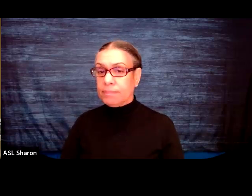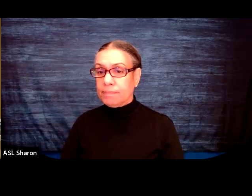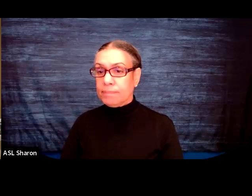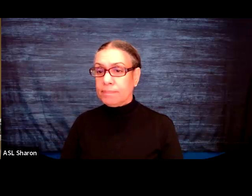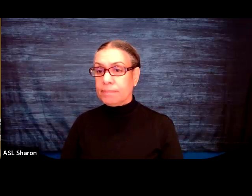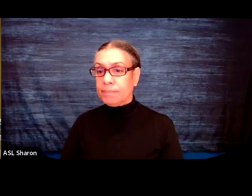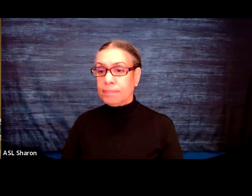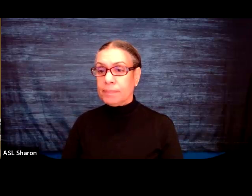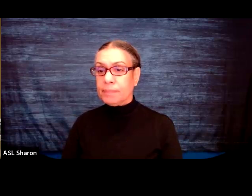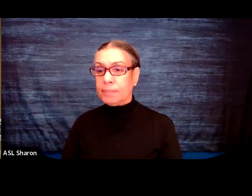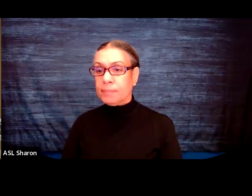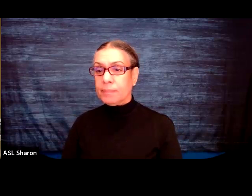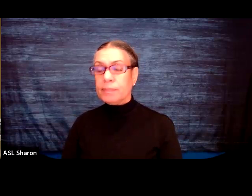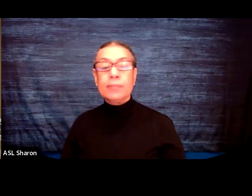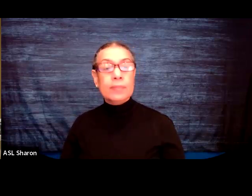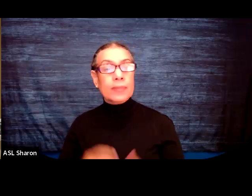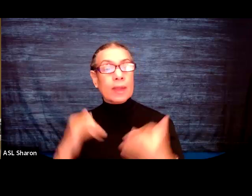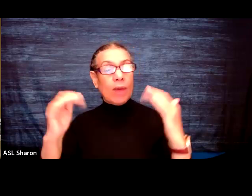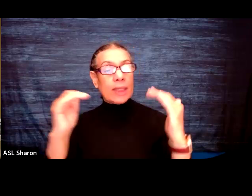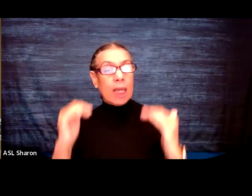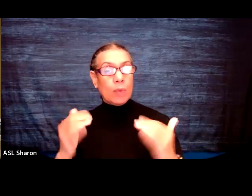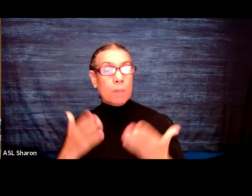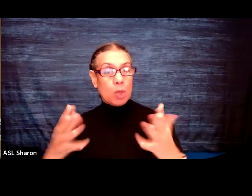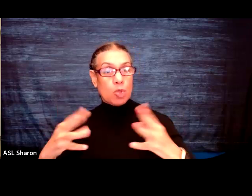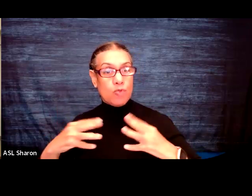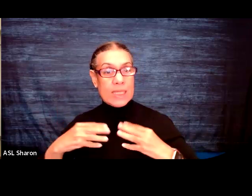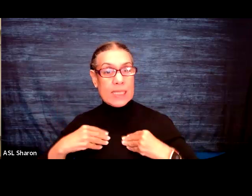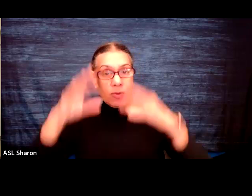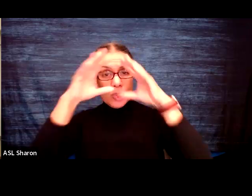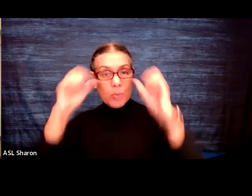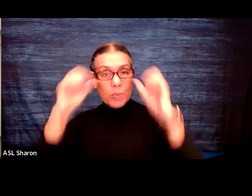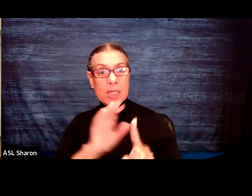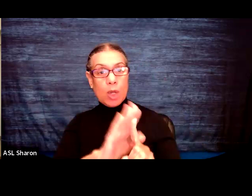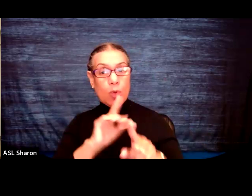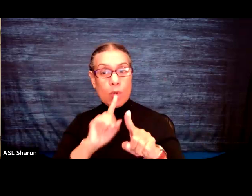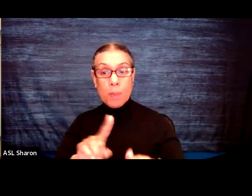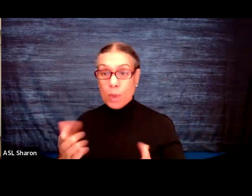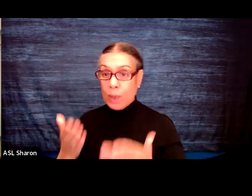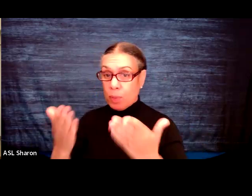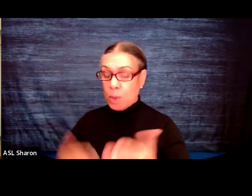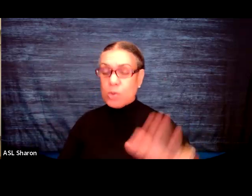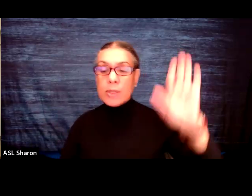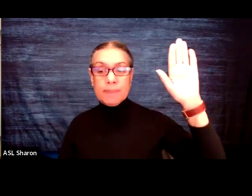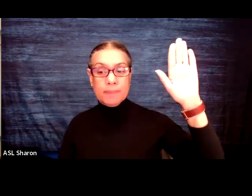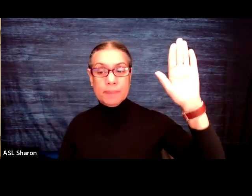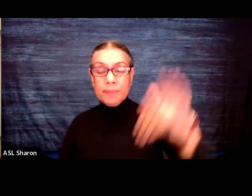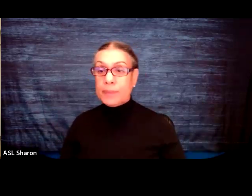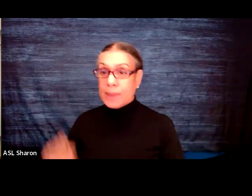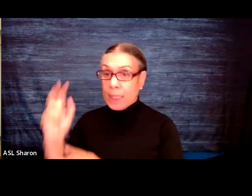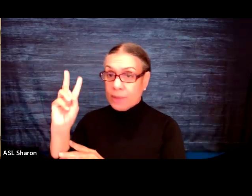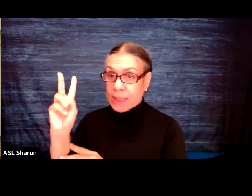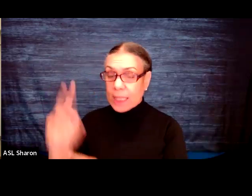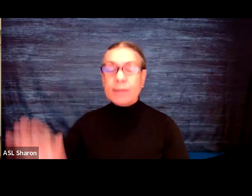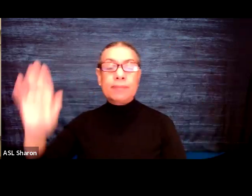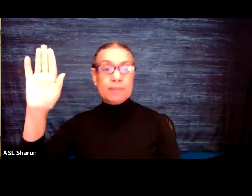more. Right, I will now entertain a motion to receive the superintendent's report. Is there a motion? So moved. Thank you. Is there a second?